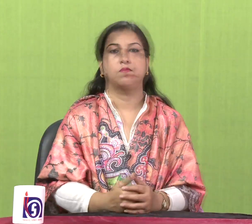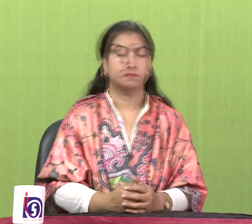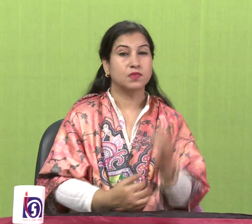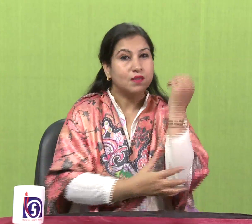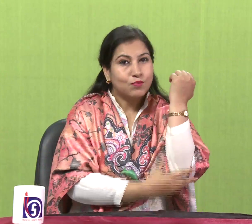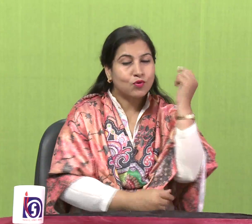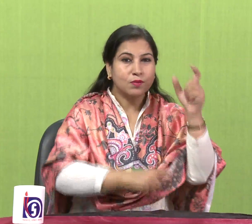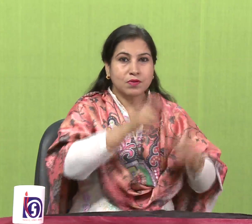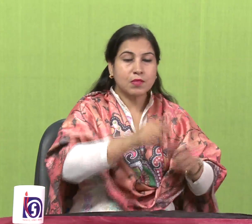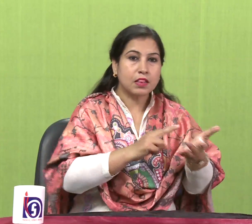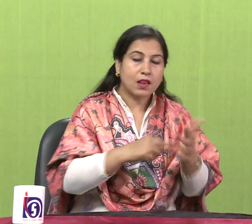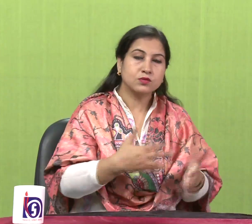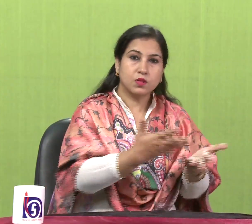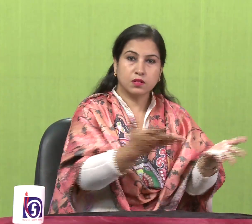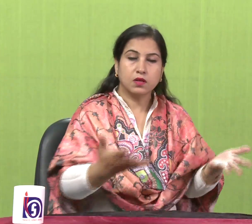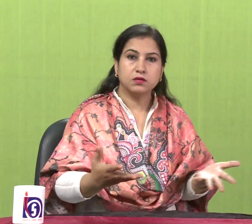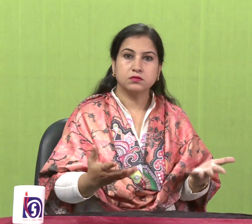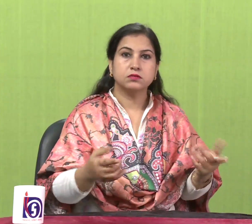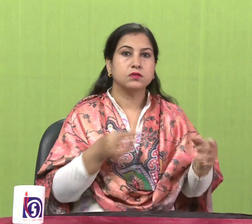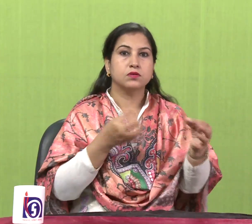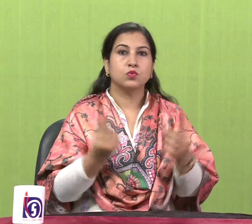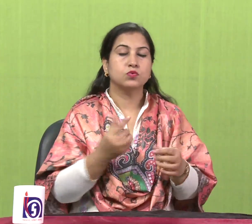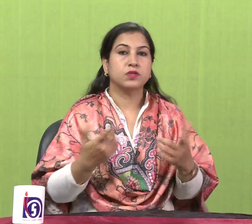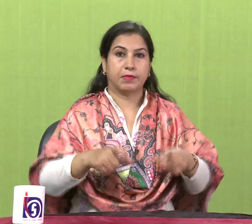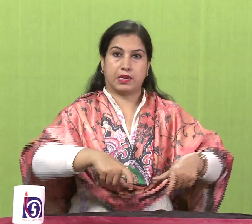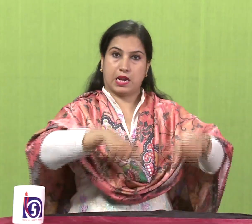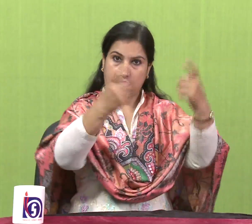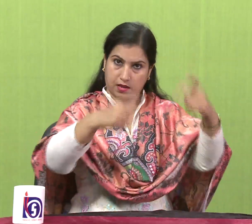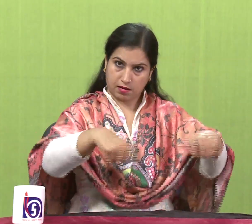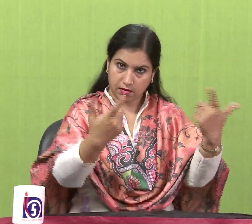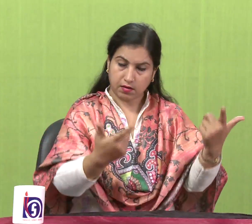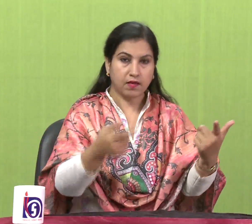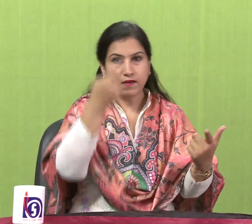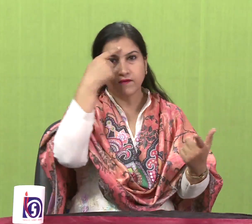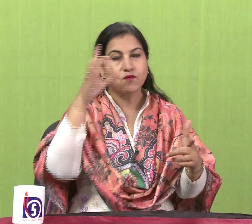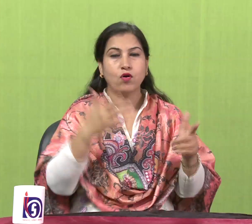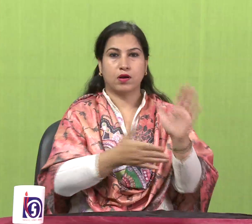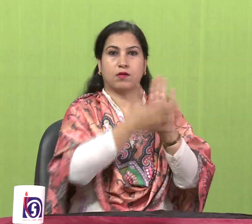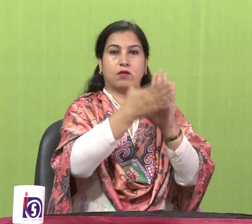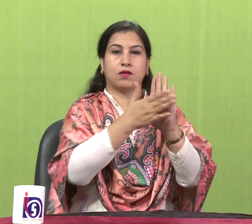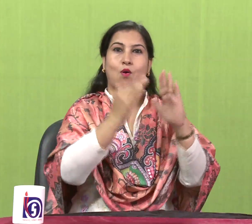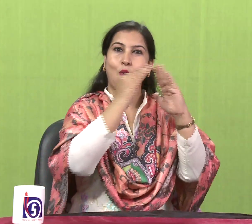The poor people use natural resource like tree for building their huts.